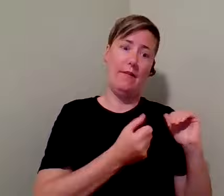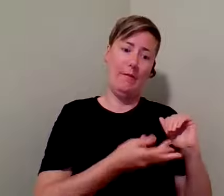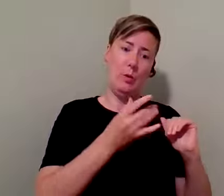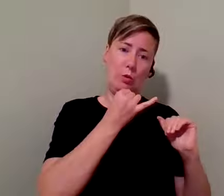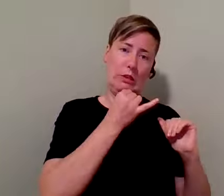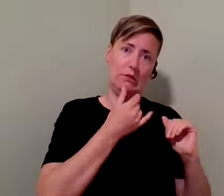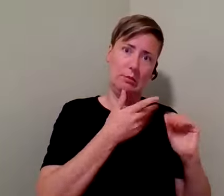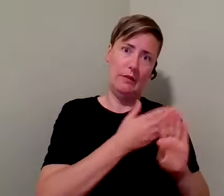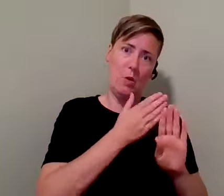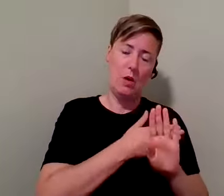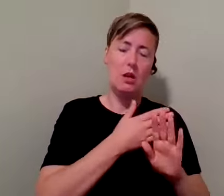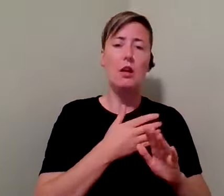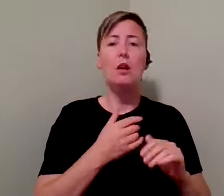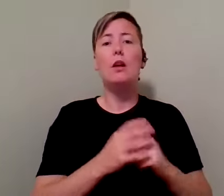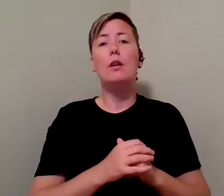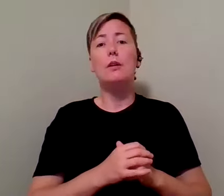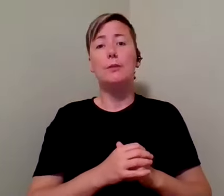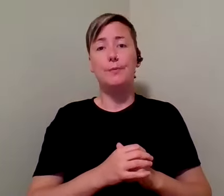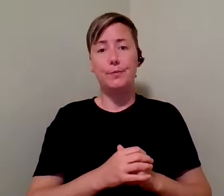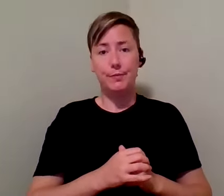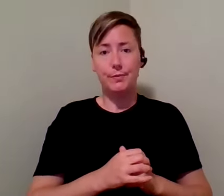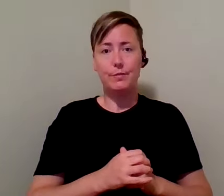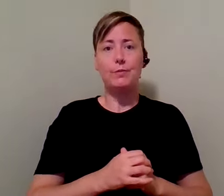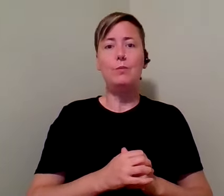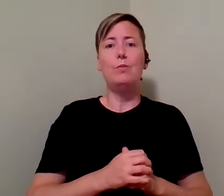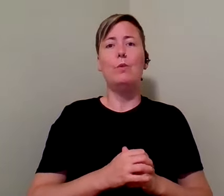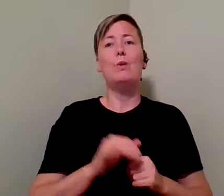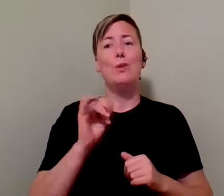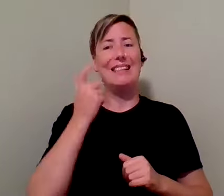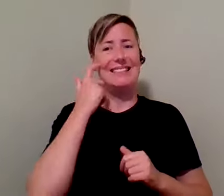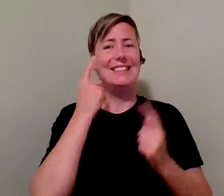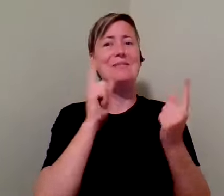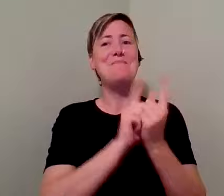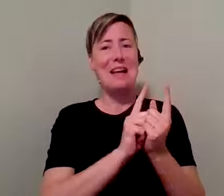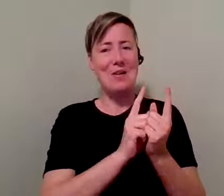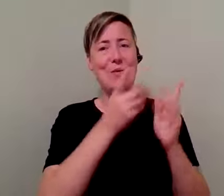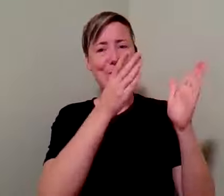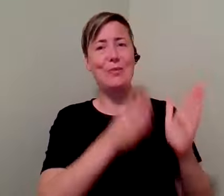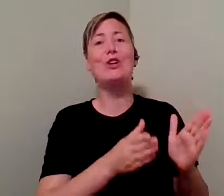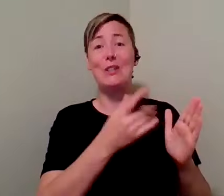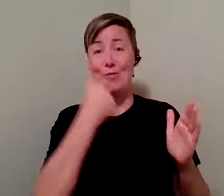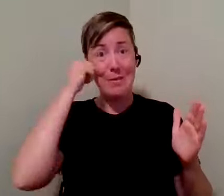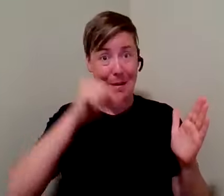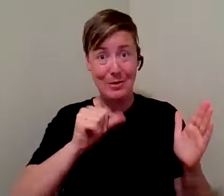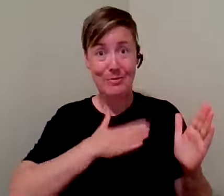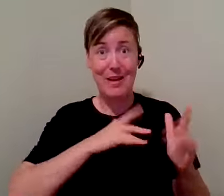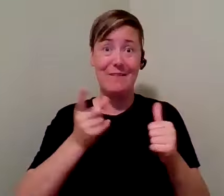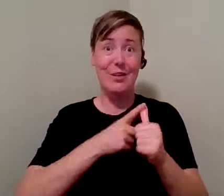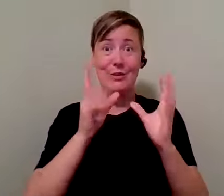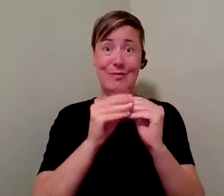I recently met somebody who was at that first meeting with me. And he said after the meeting, both of us went out and got drunk, and